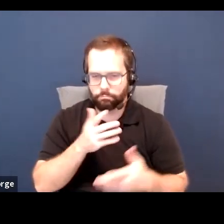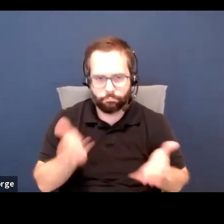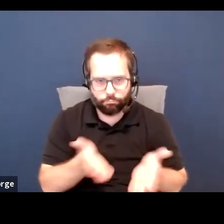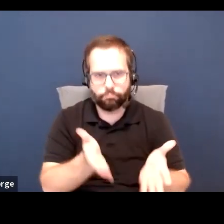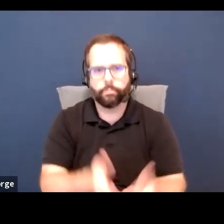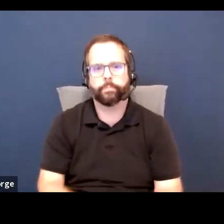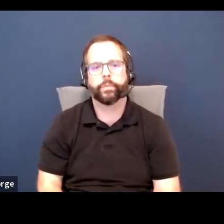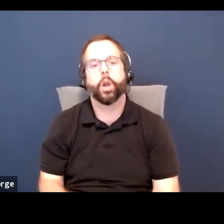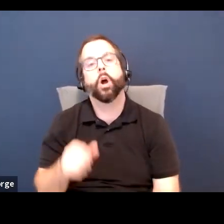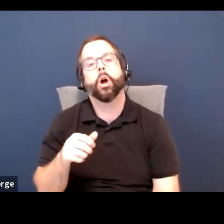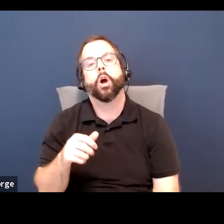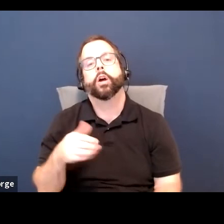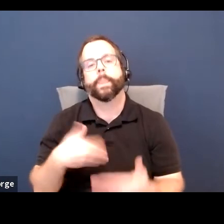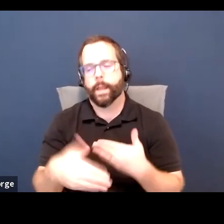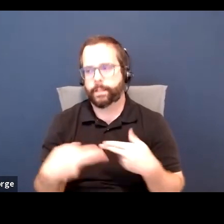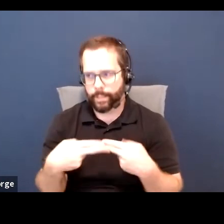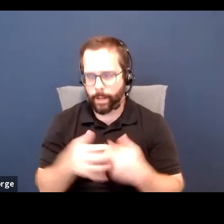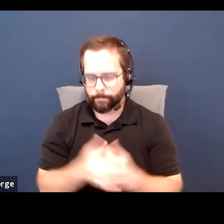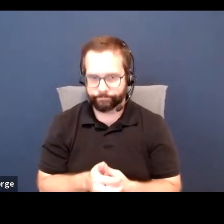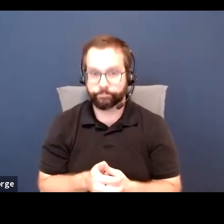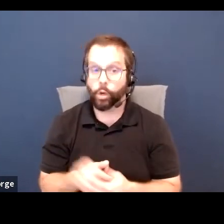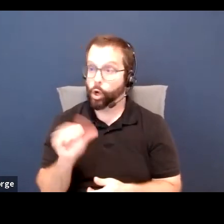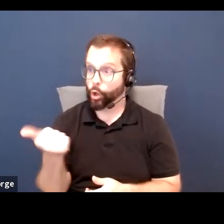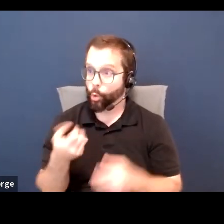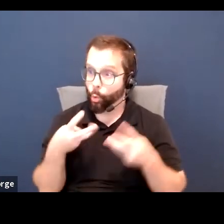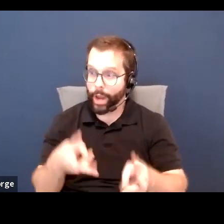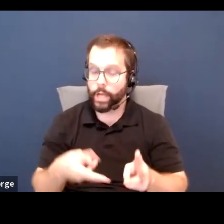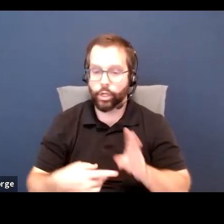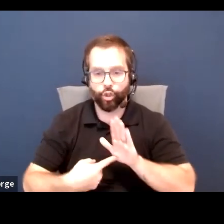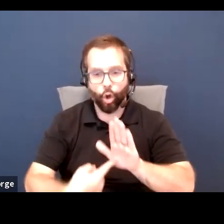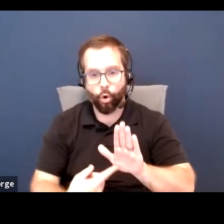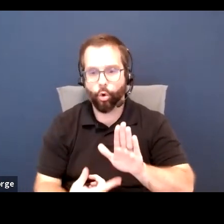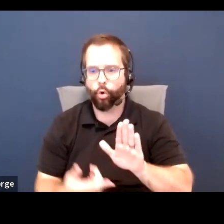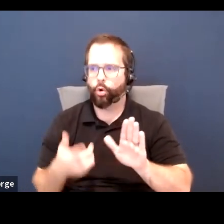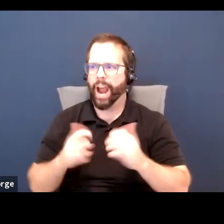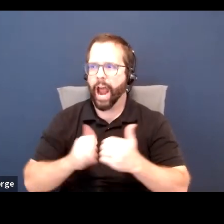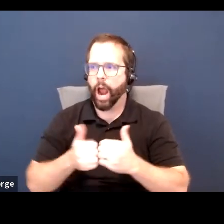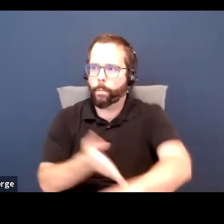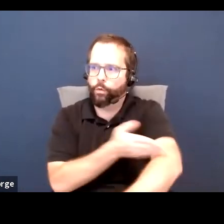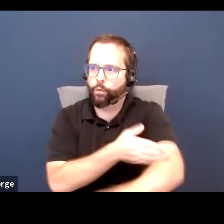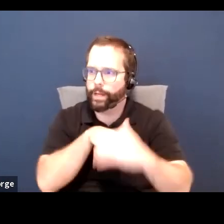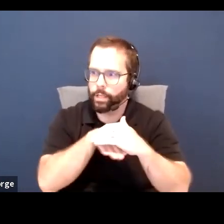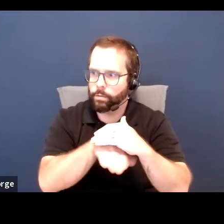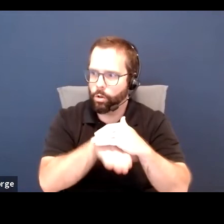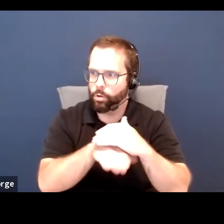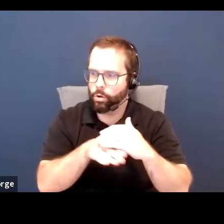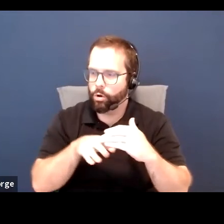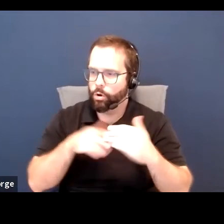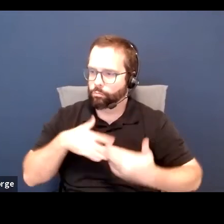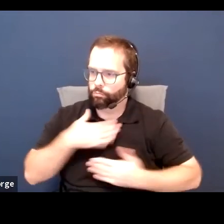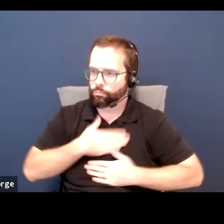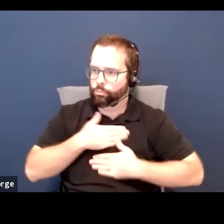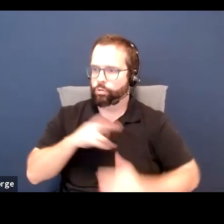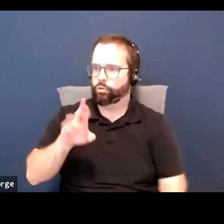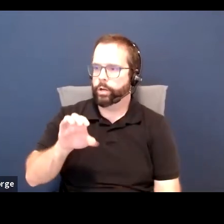Another example of improving our accessible recreation, we've mentioned beaches in our area a couple